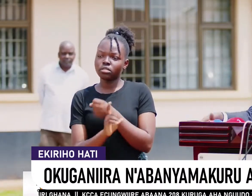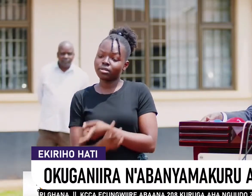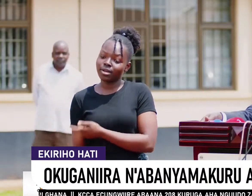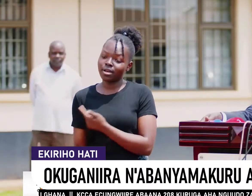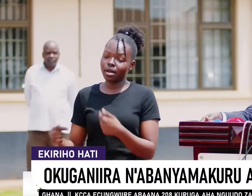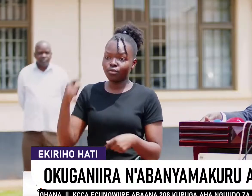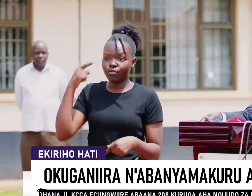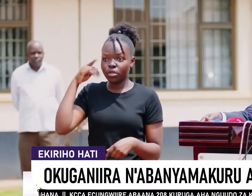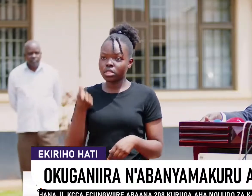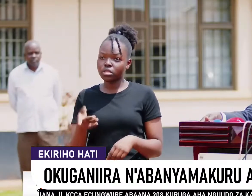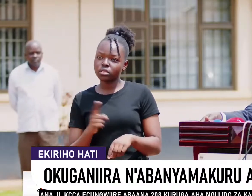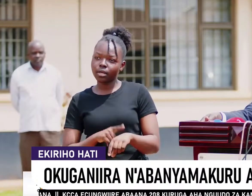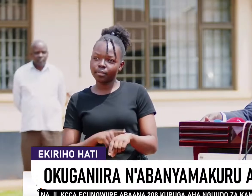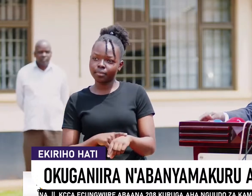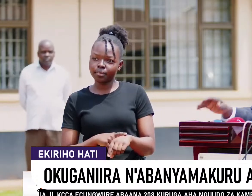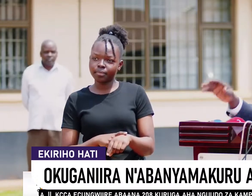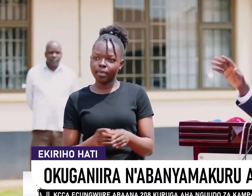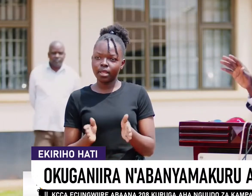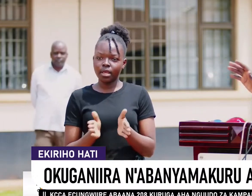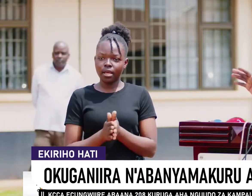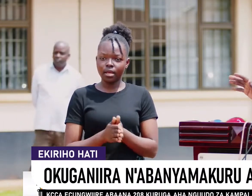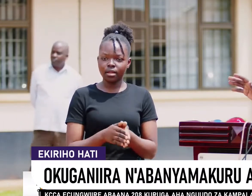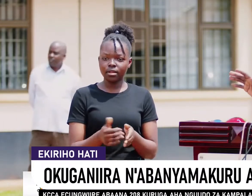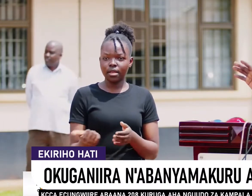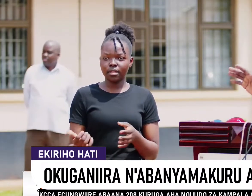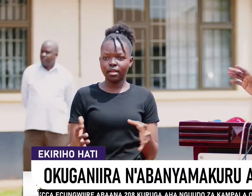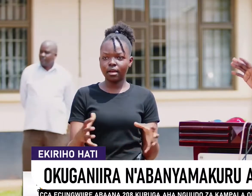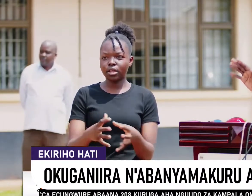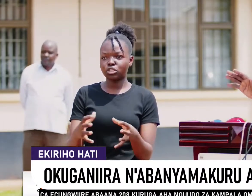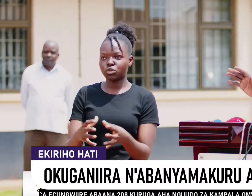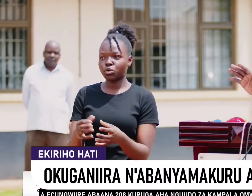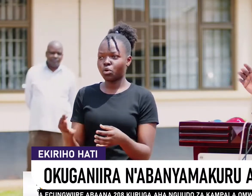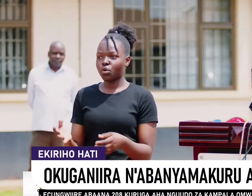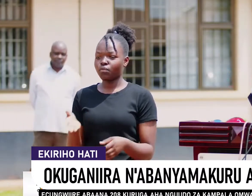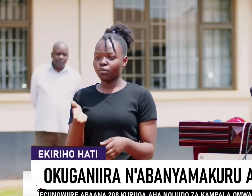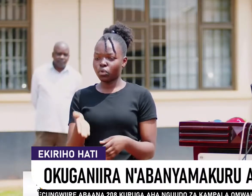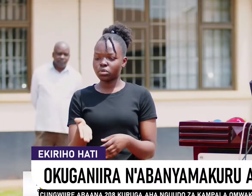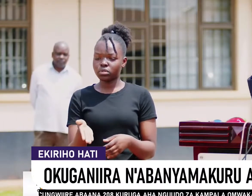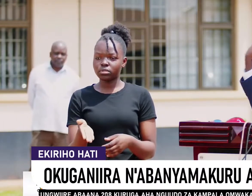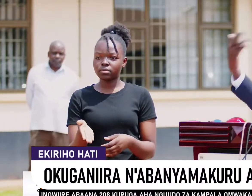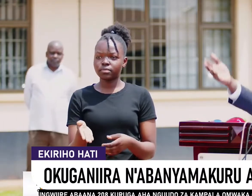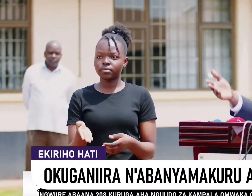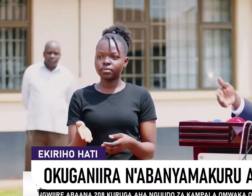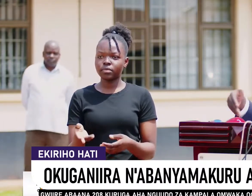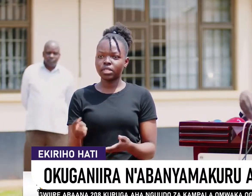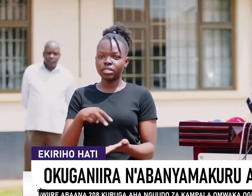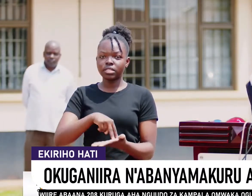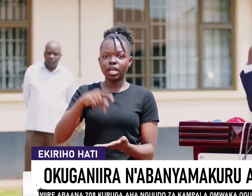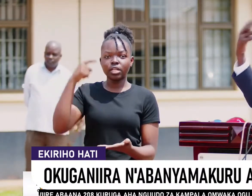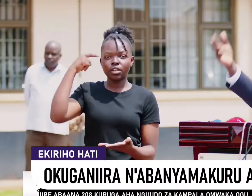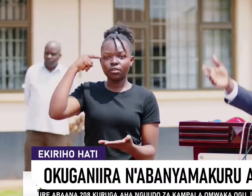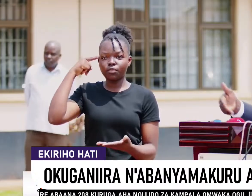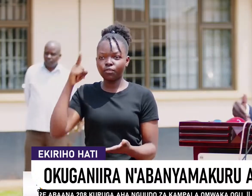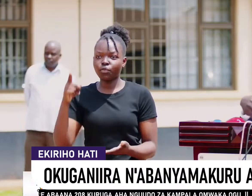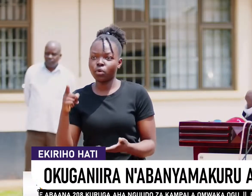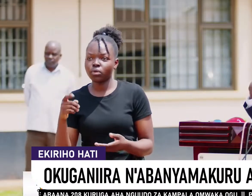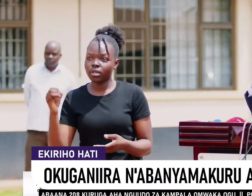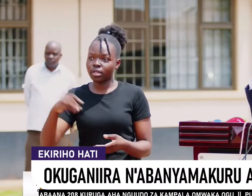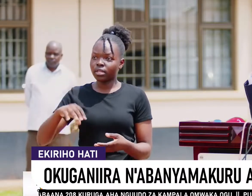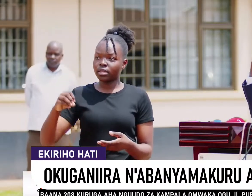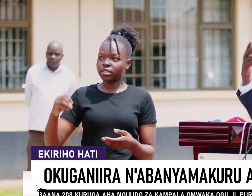period. Then the category of those who are vying for town council,